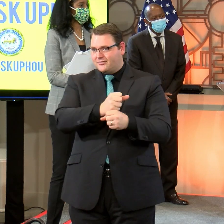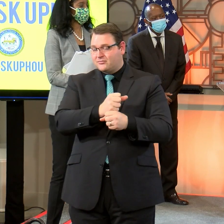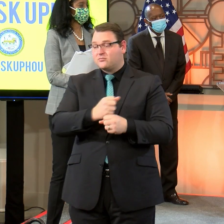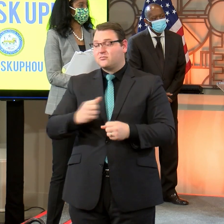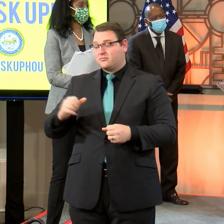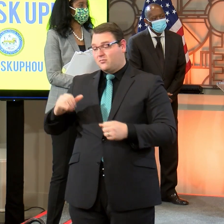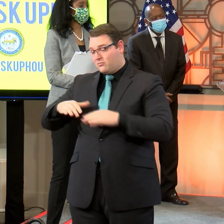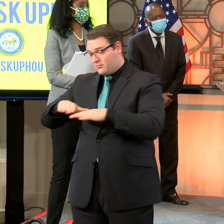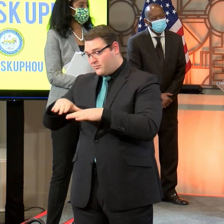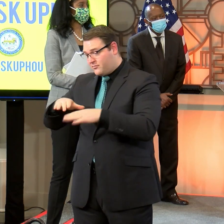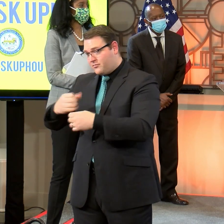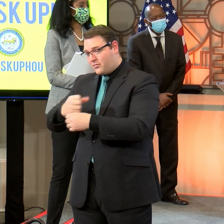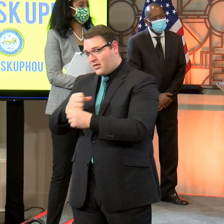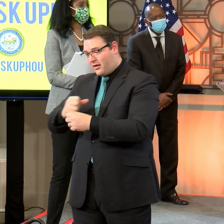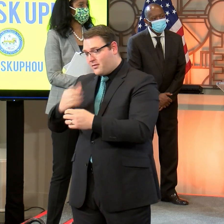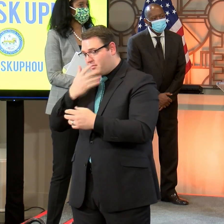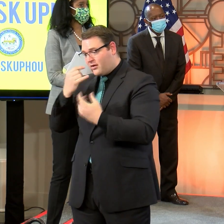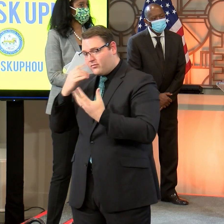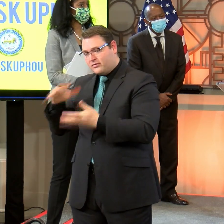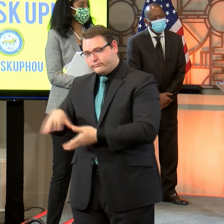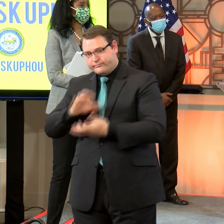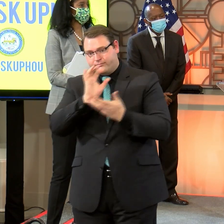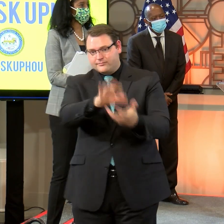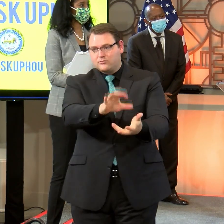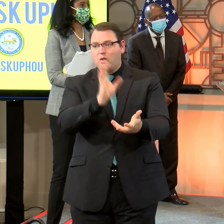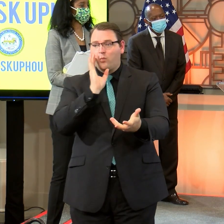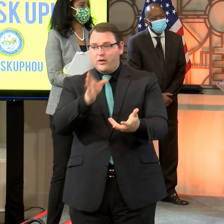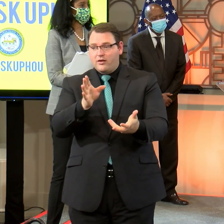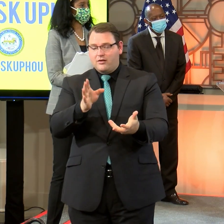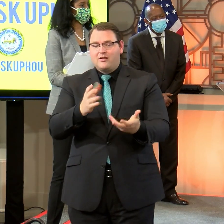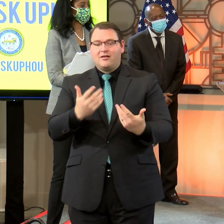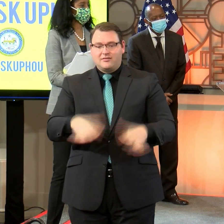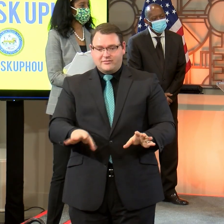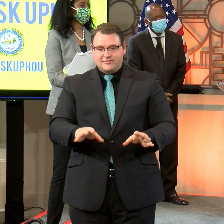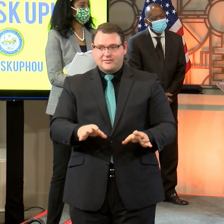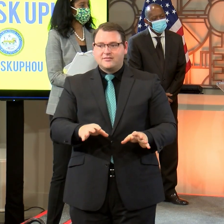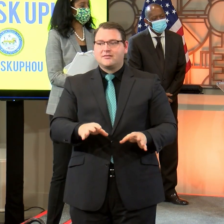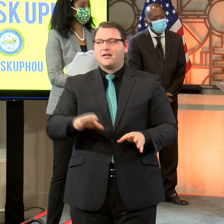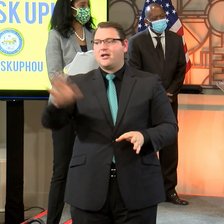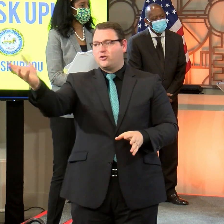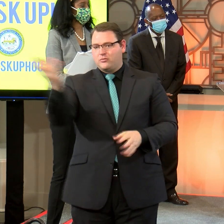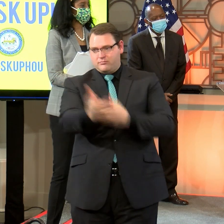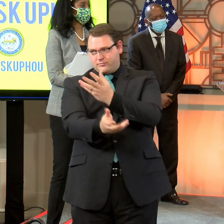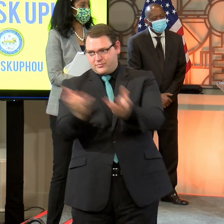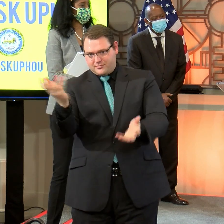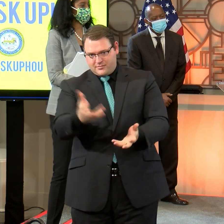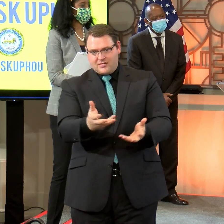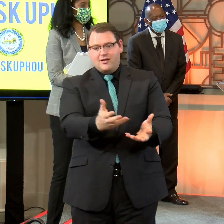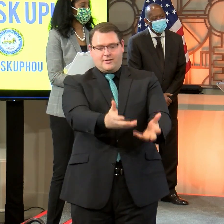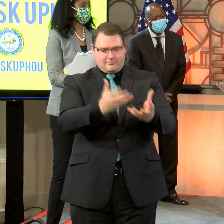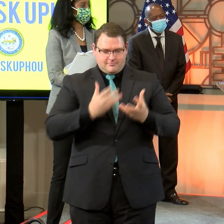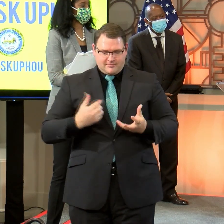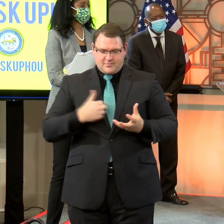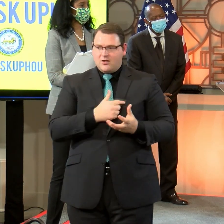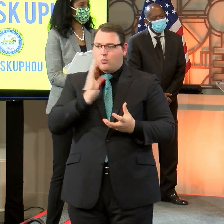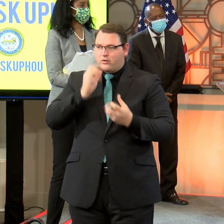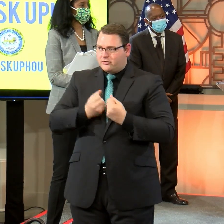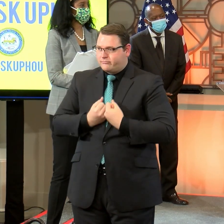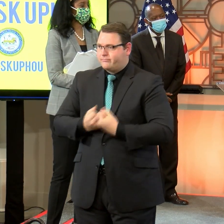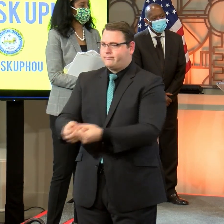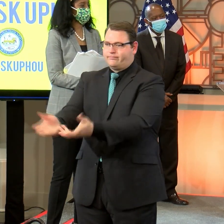inventory. And then my team and I will be in charge of distributing this inventory throughout our at-risk